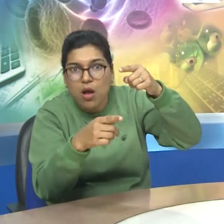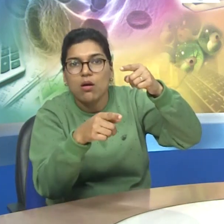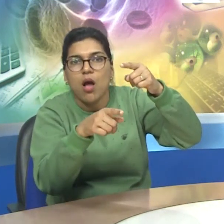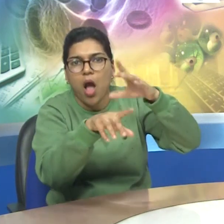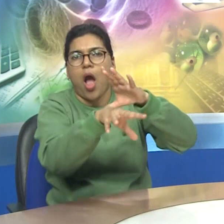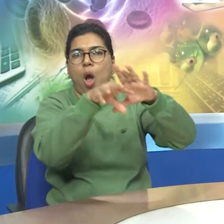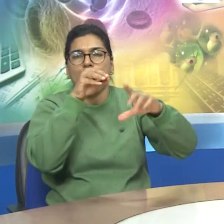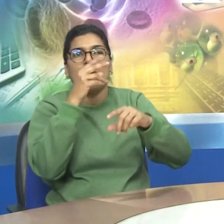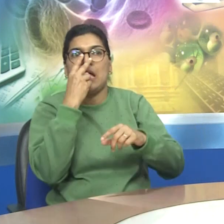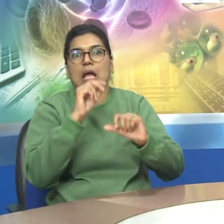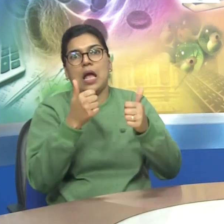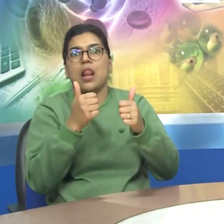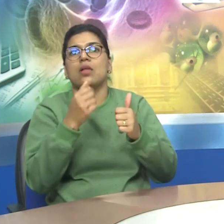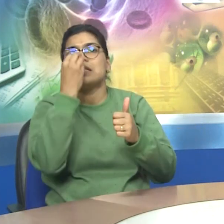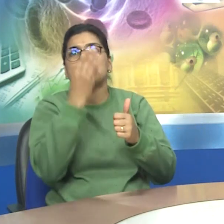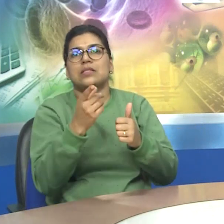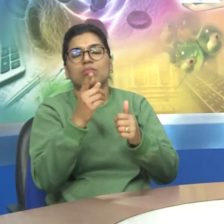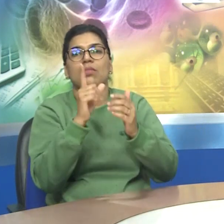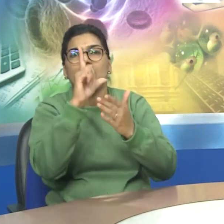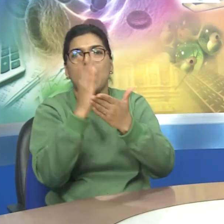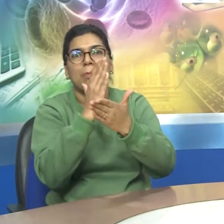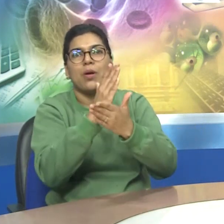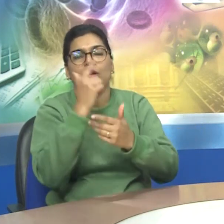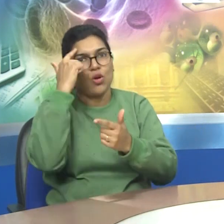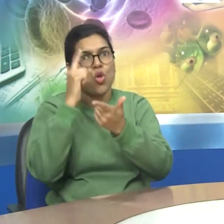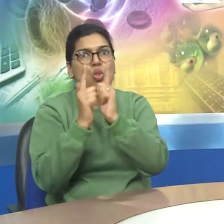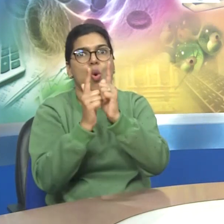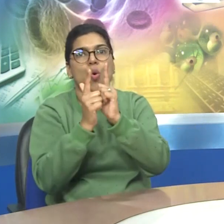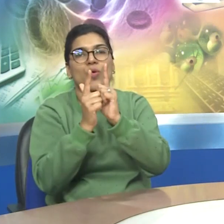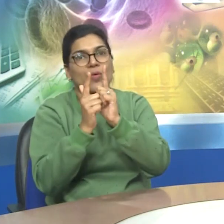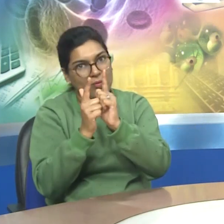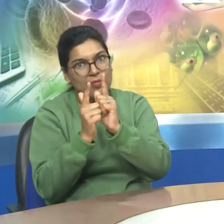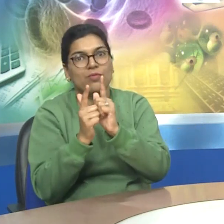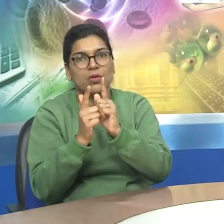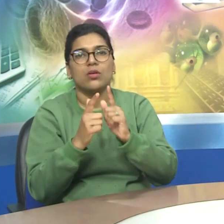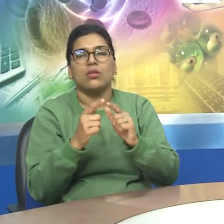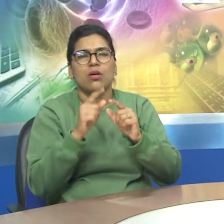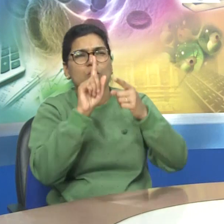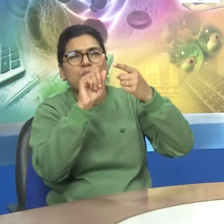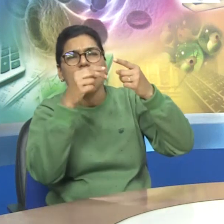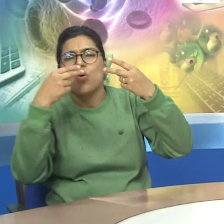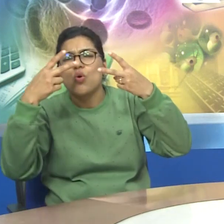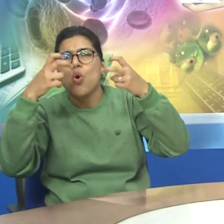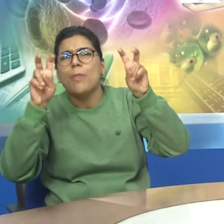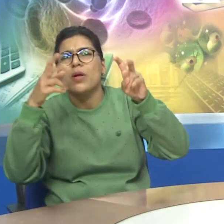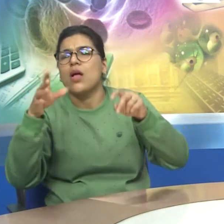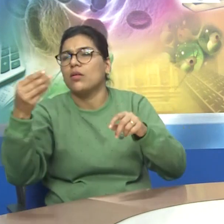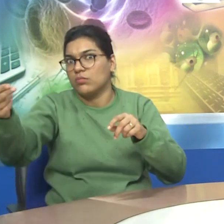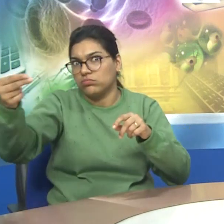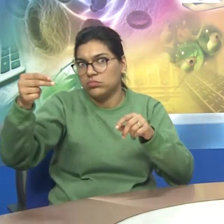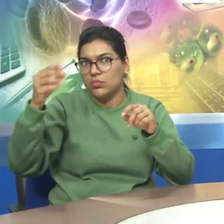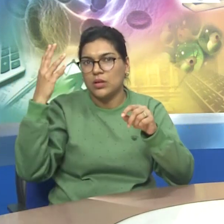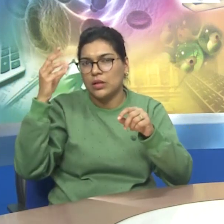Point 4. Repeats standard subdivisions so that it is easy to browse the